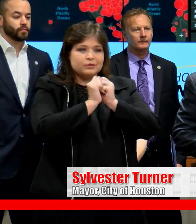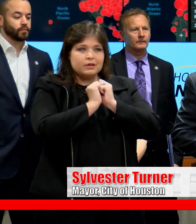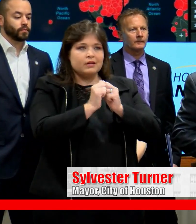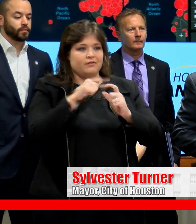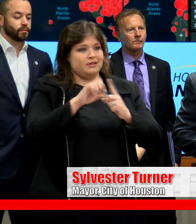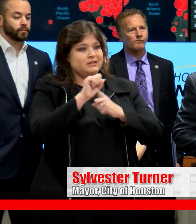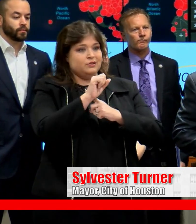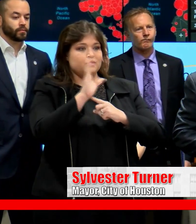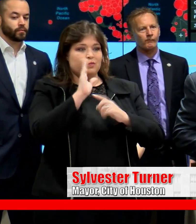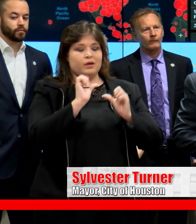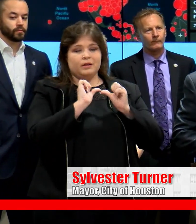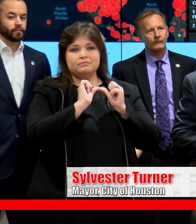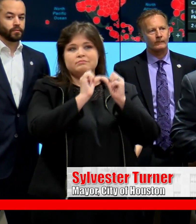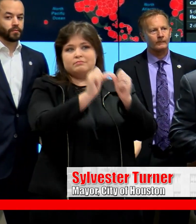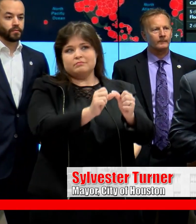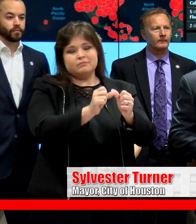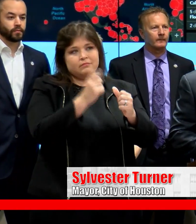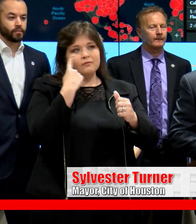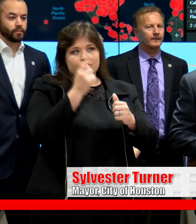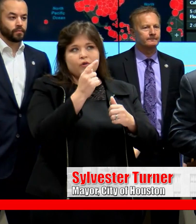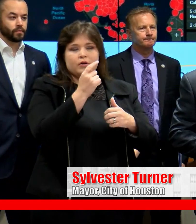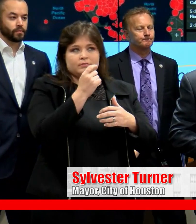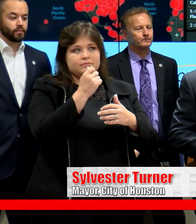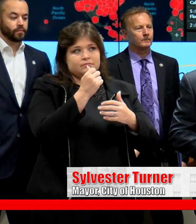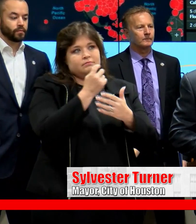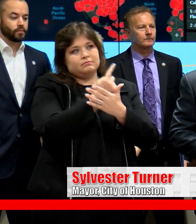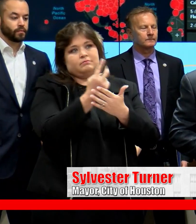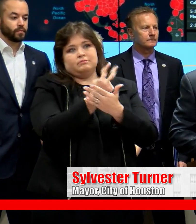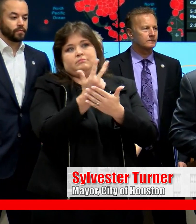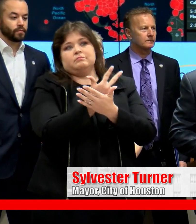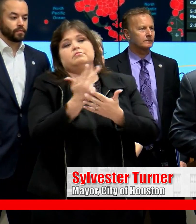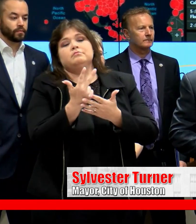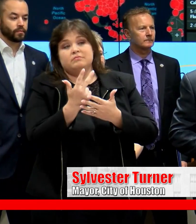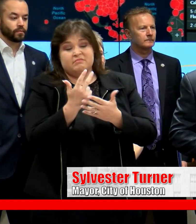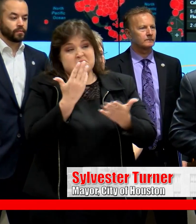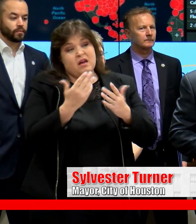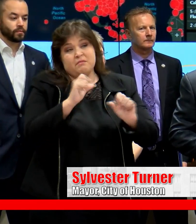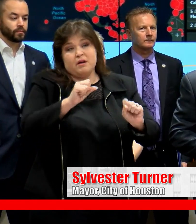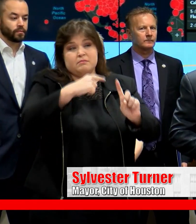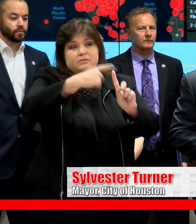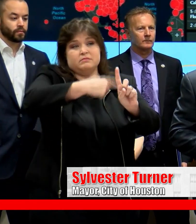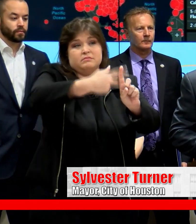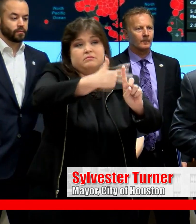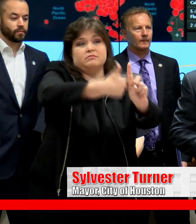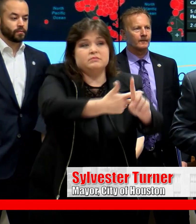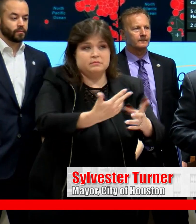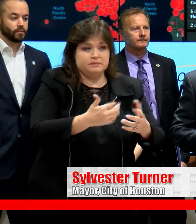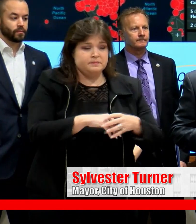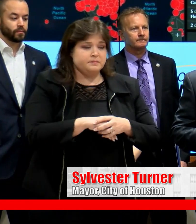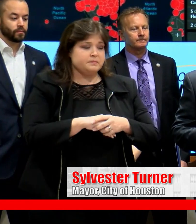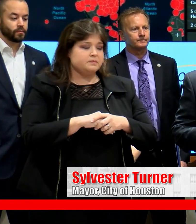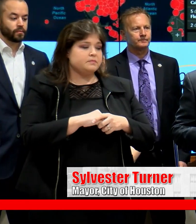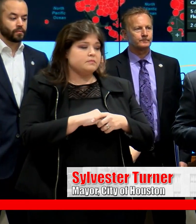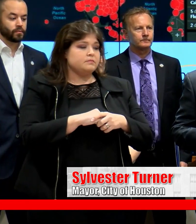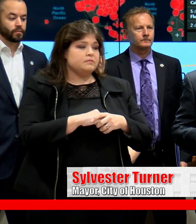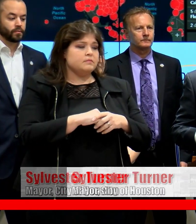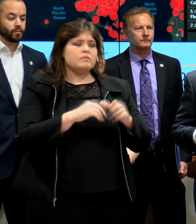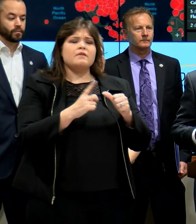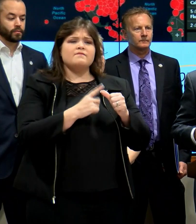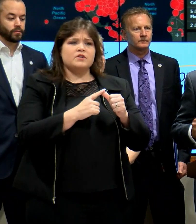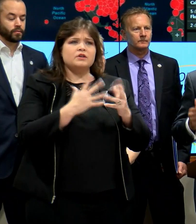to be with us for several weeks, if not several months. Let me just start off by certainly